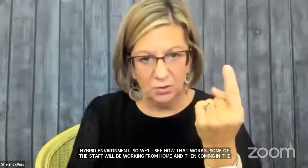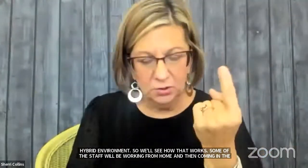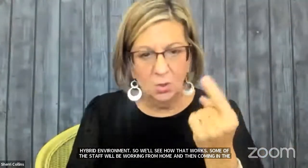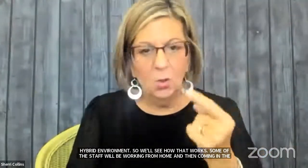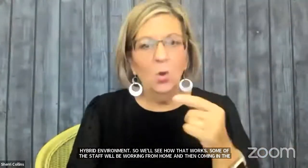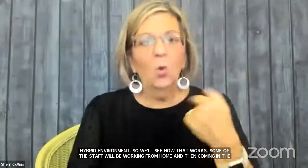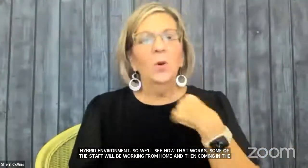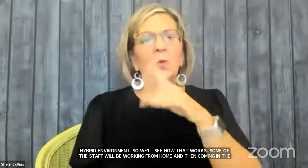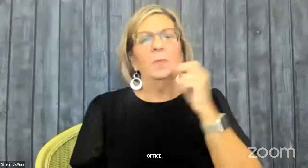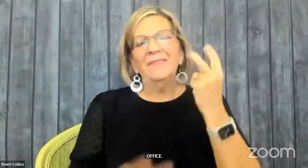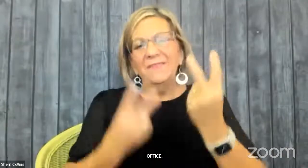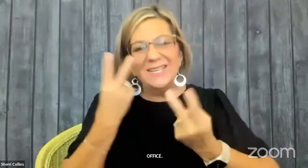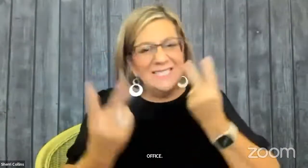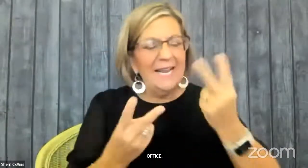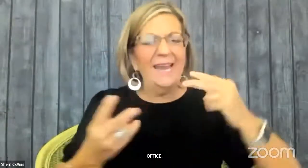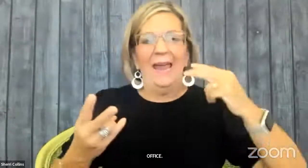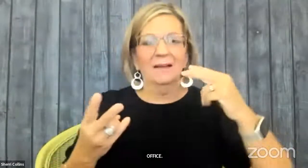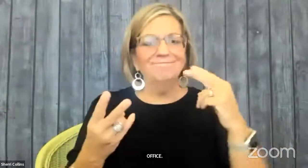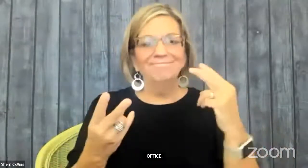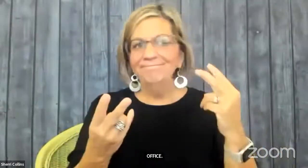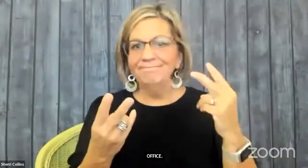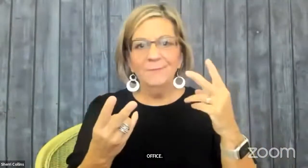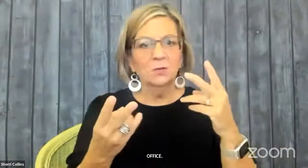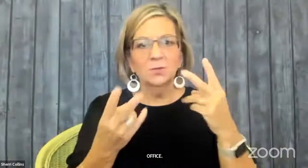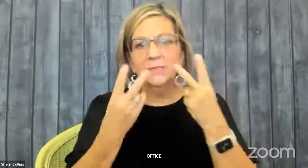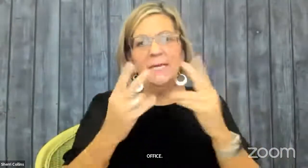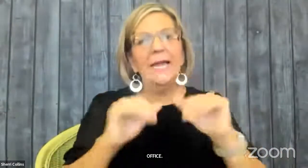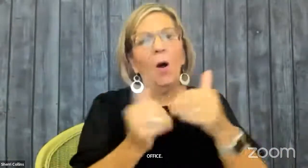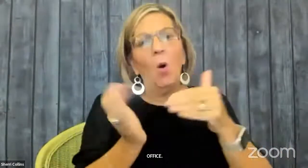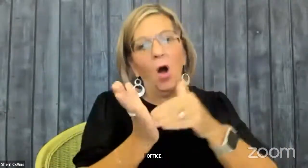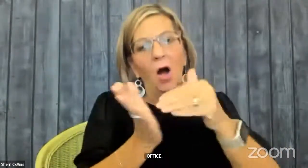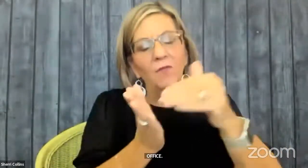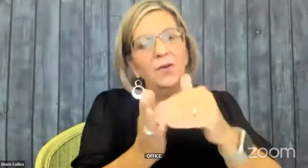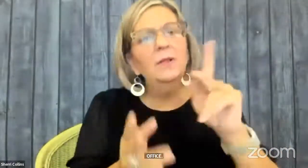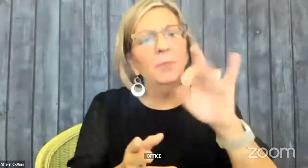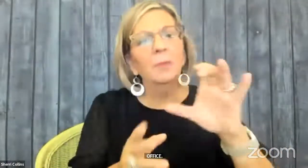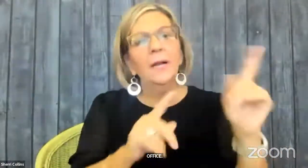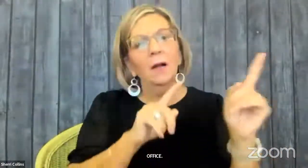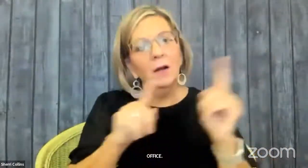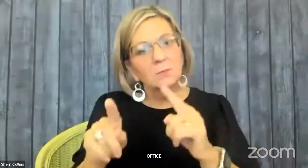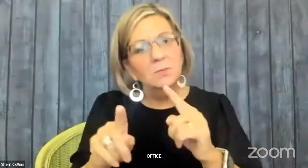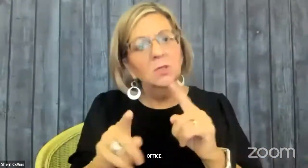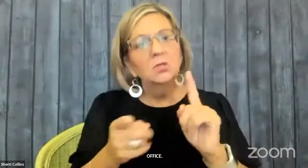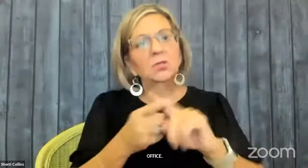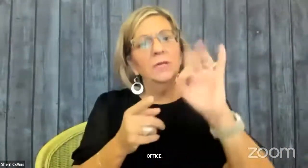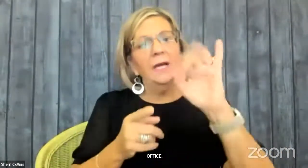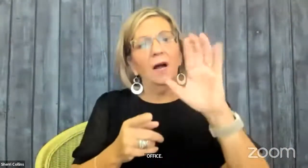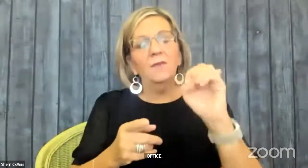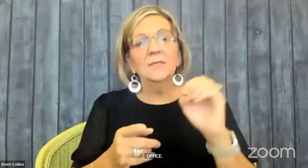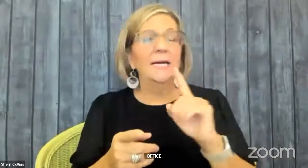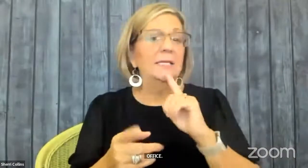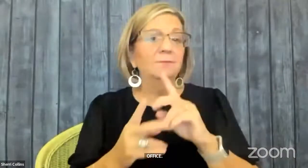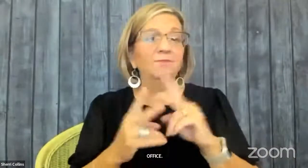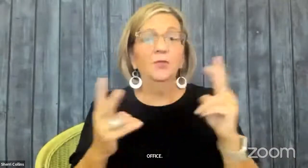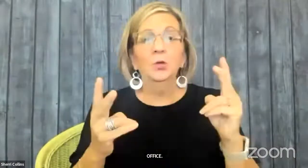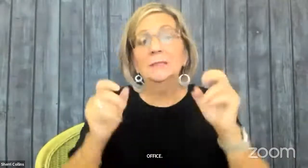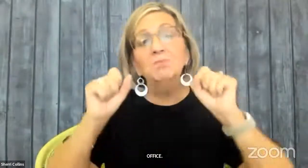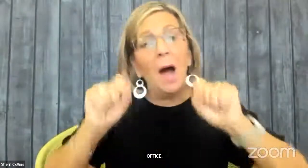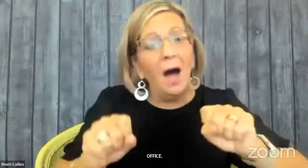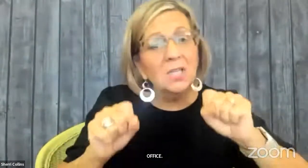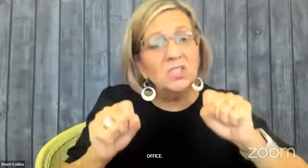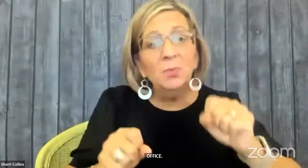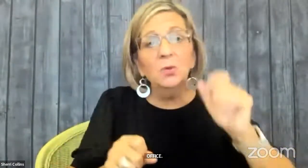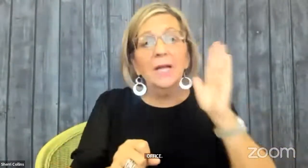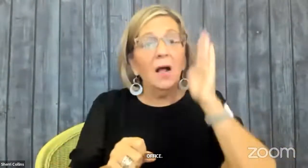the 1st. We will be visiting and, you know, see how often the public come to the office.